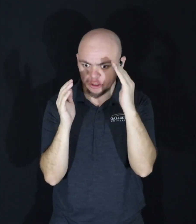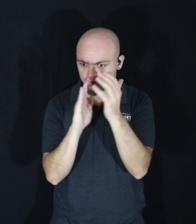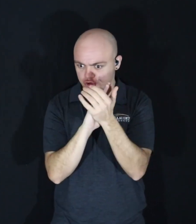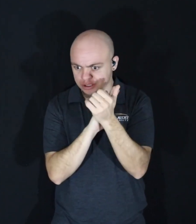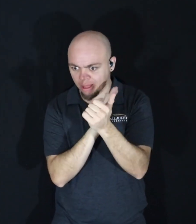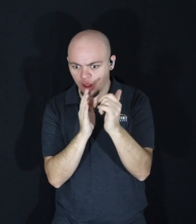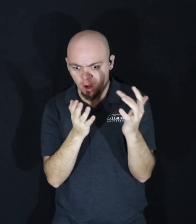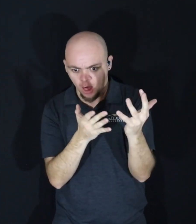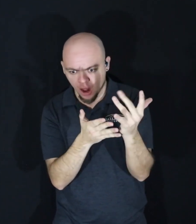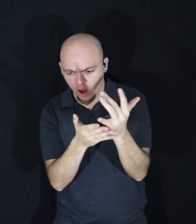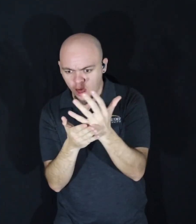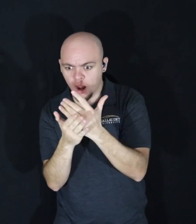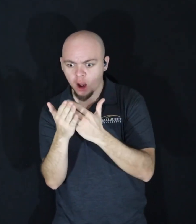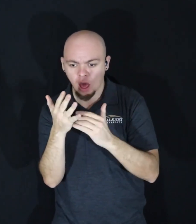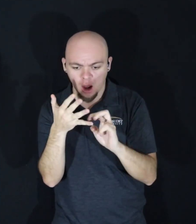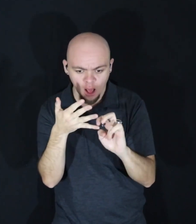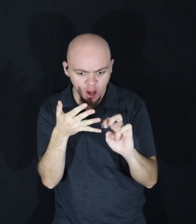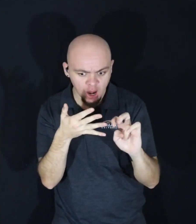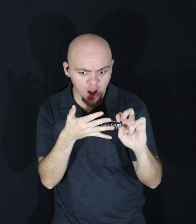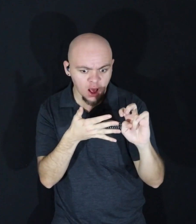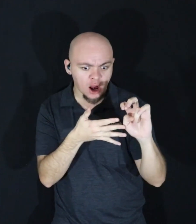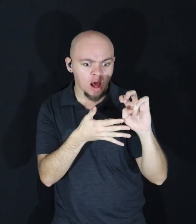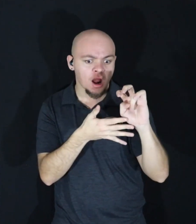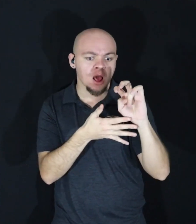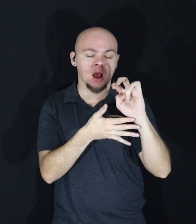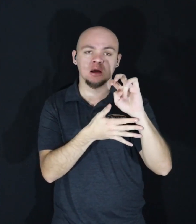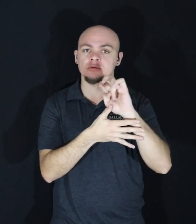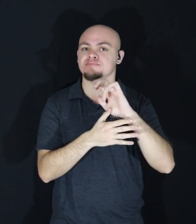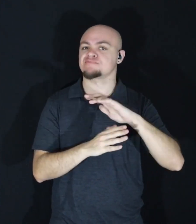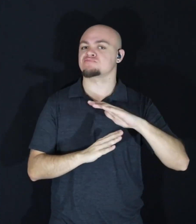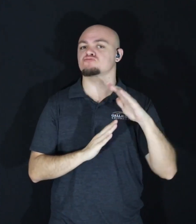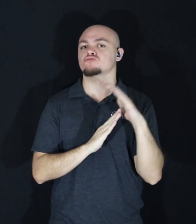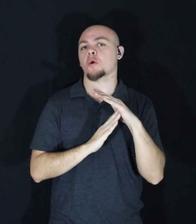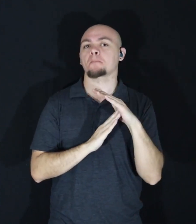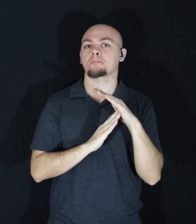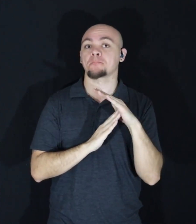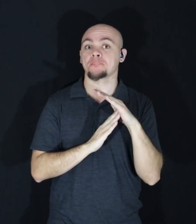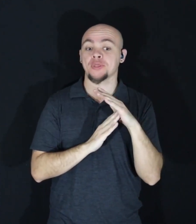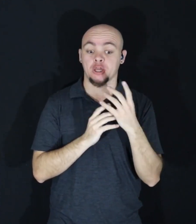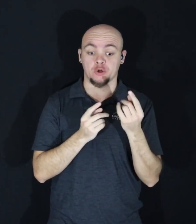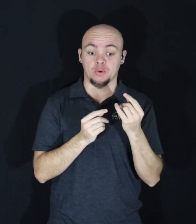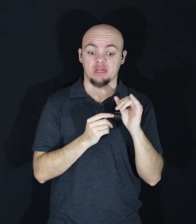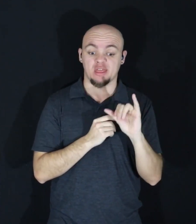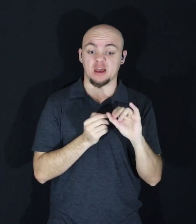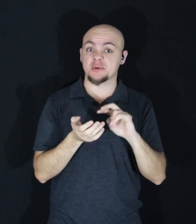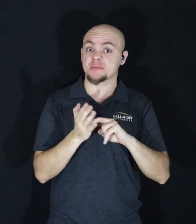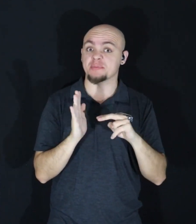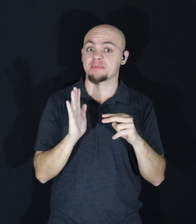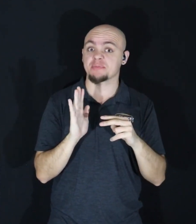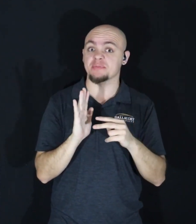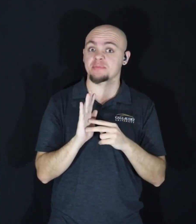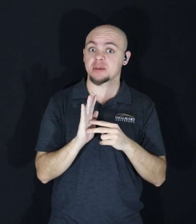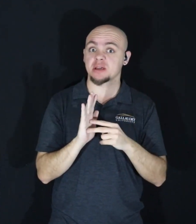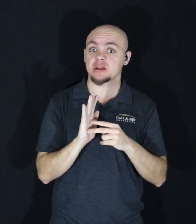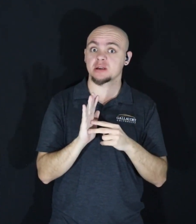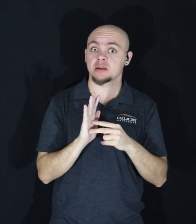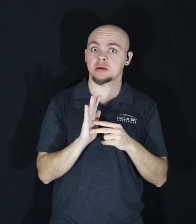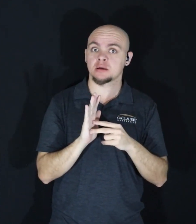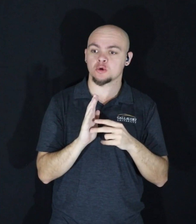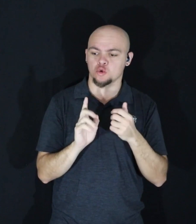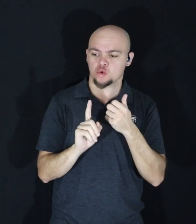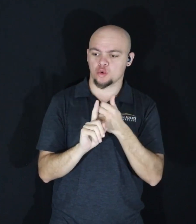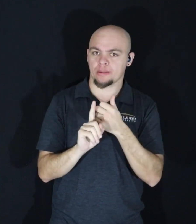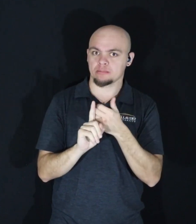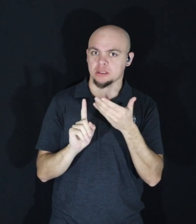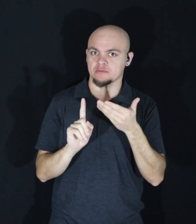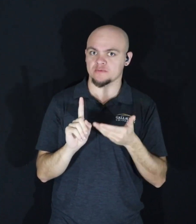skills, to get to the top of their game professionally. But in doing so, they have lost who they were. They've lost